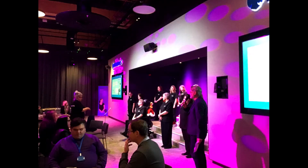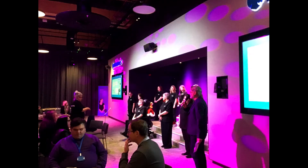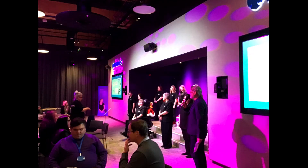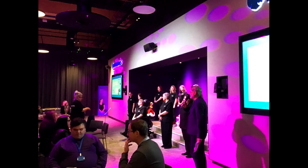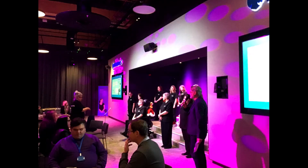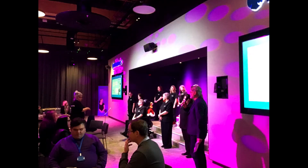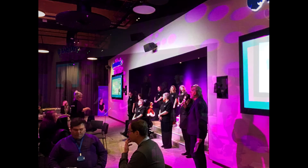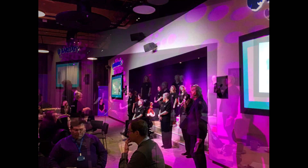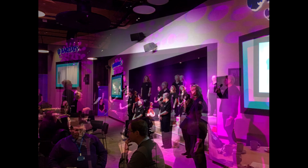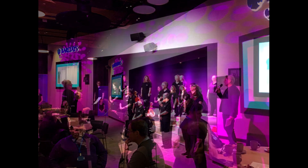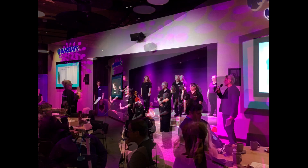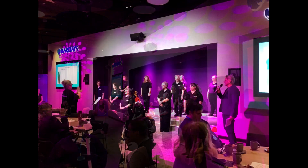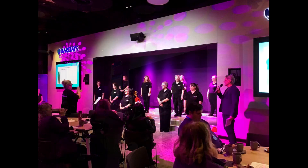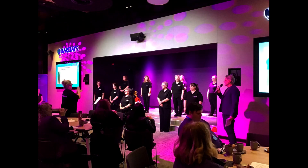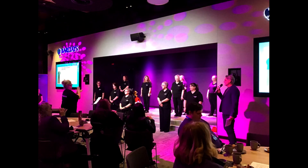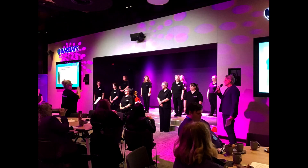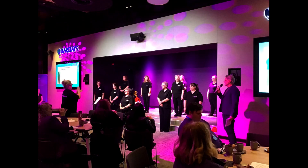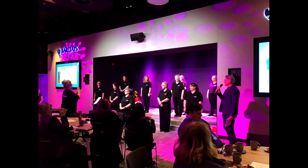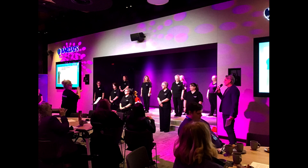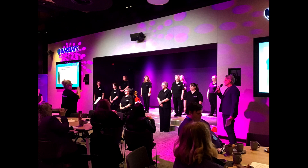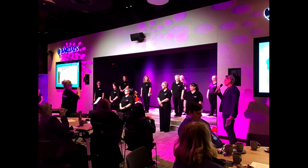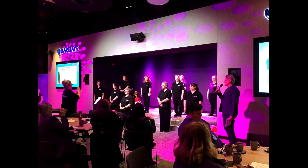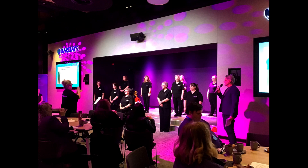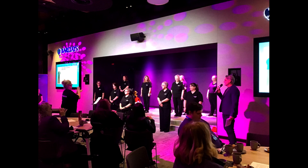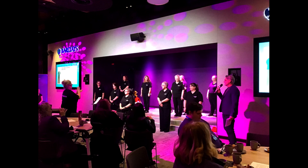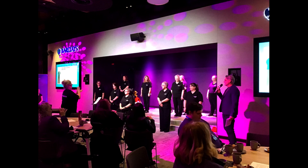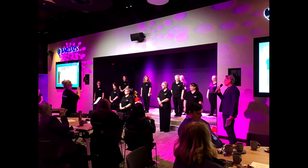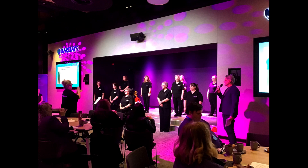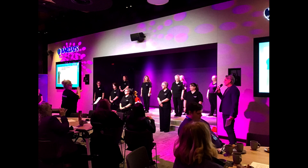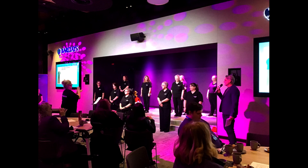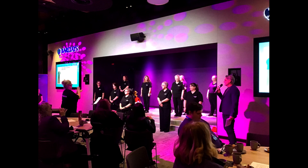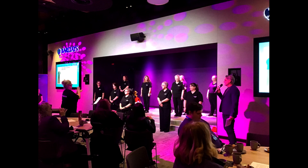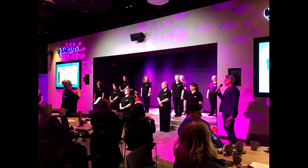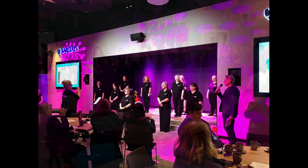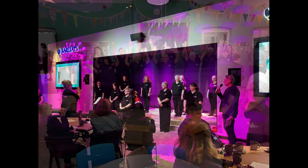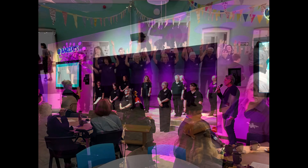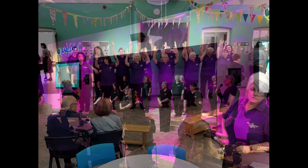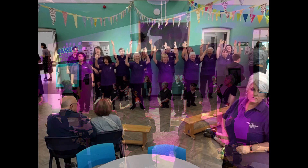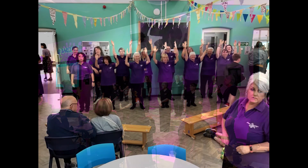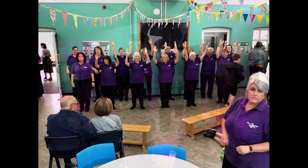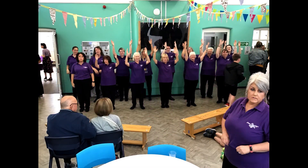Move mountains, bring it to its feet.